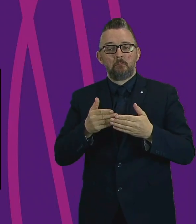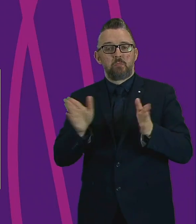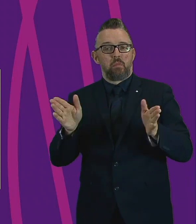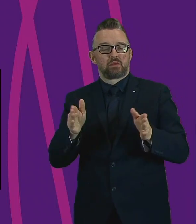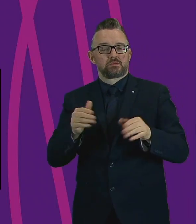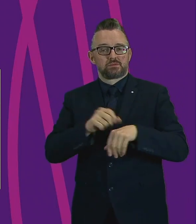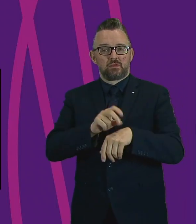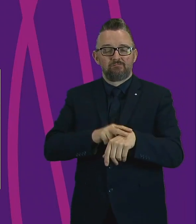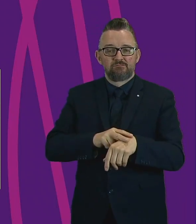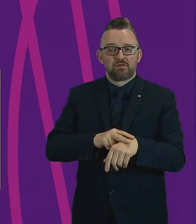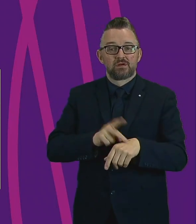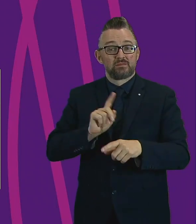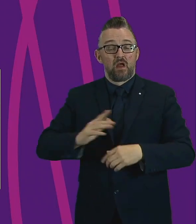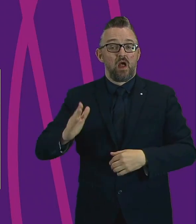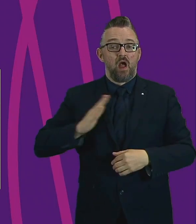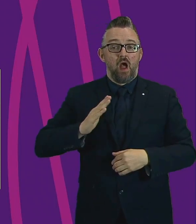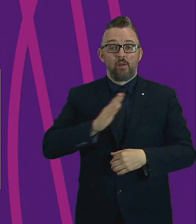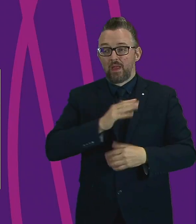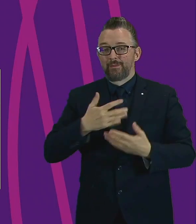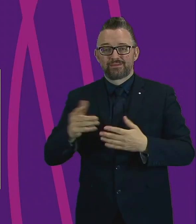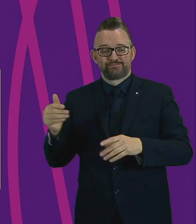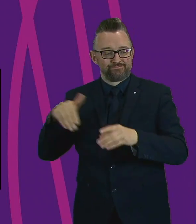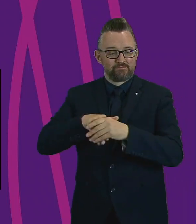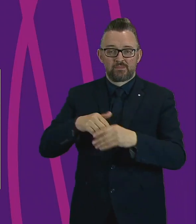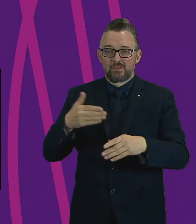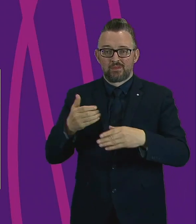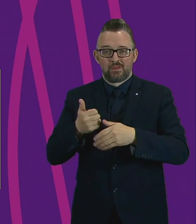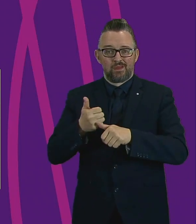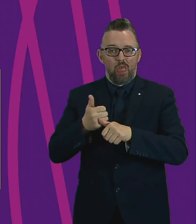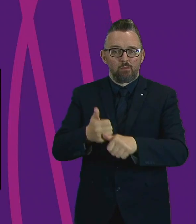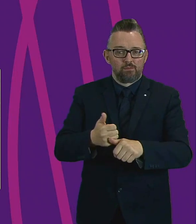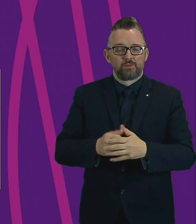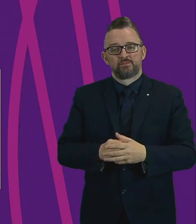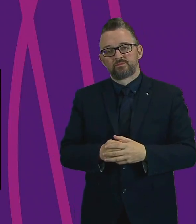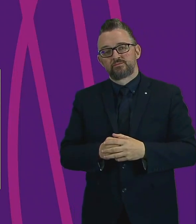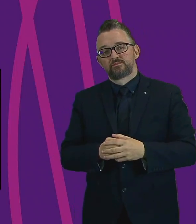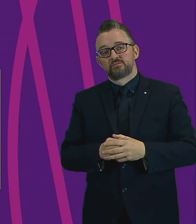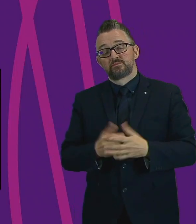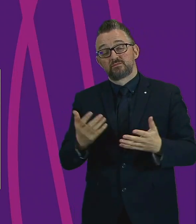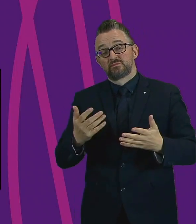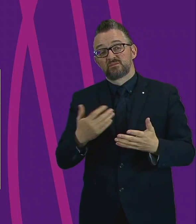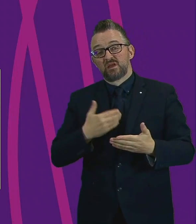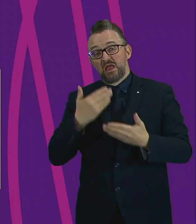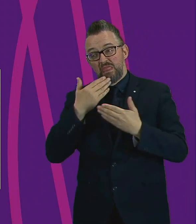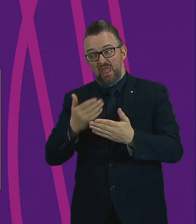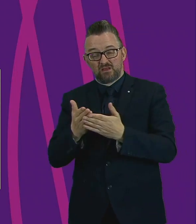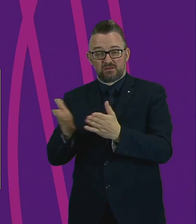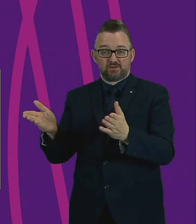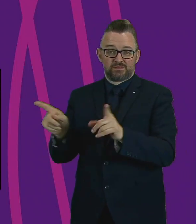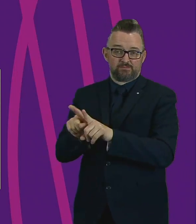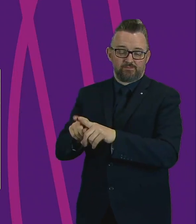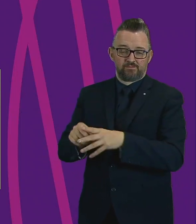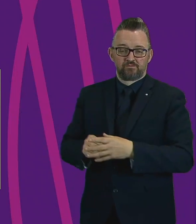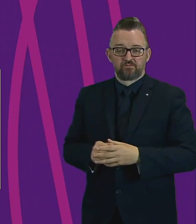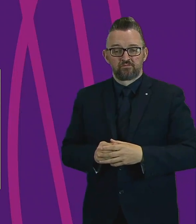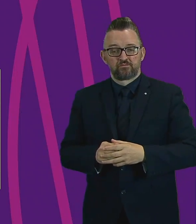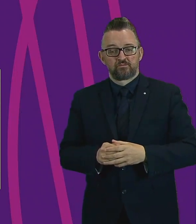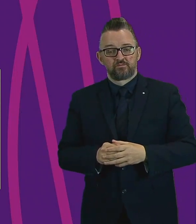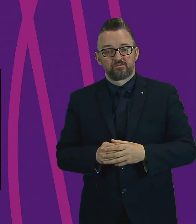and of course the armed forces who have been there to help some of the most desperate situations, and our thanks go to all of them too. The